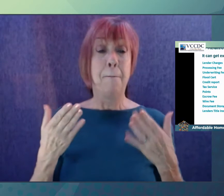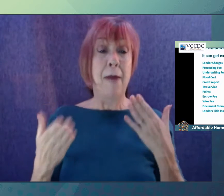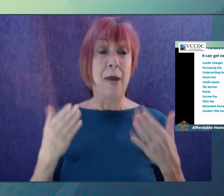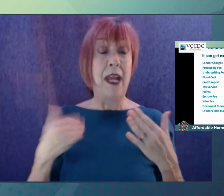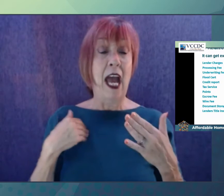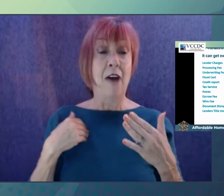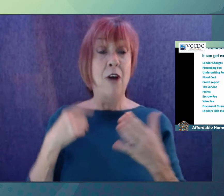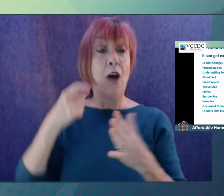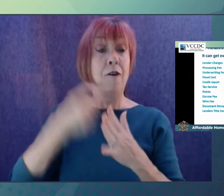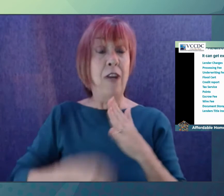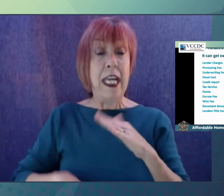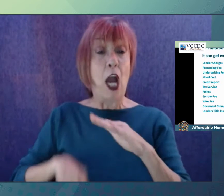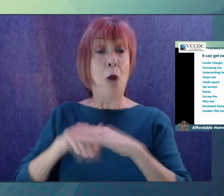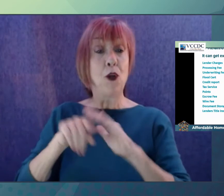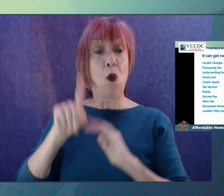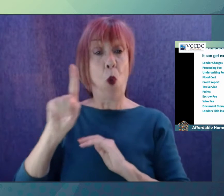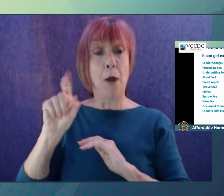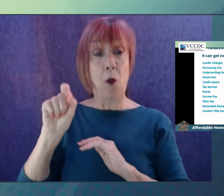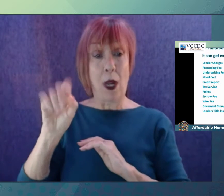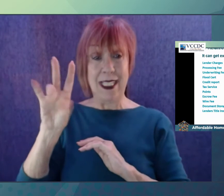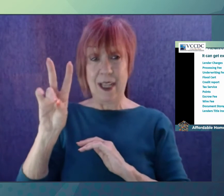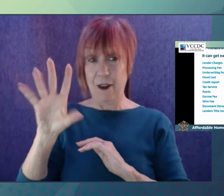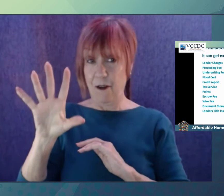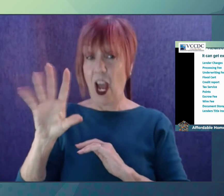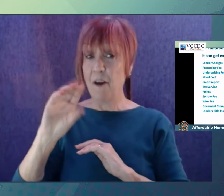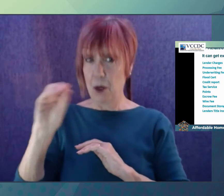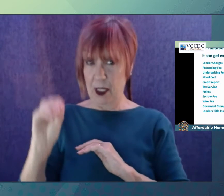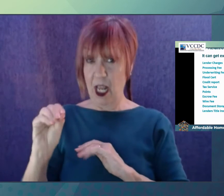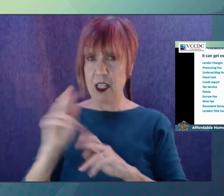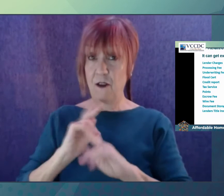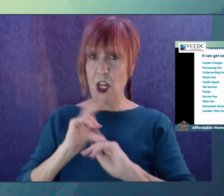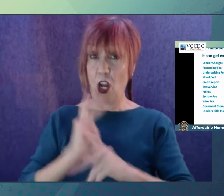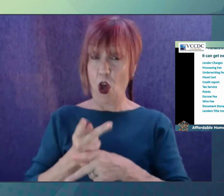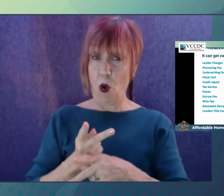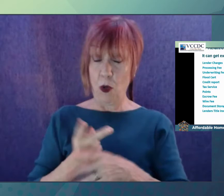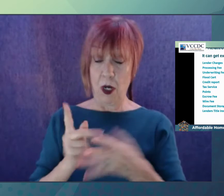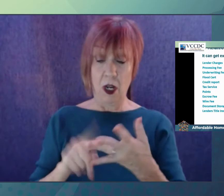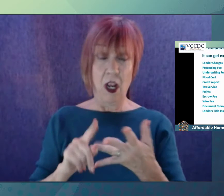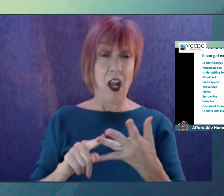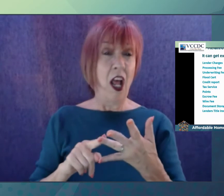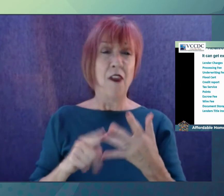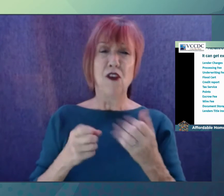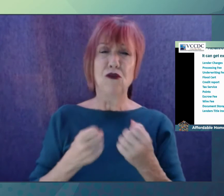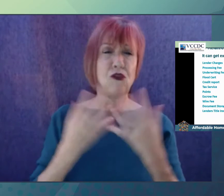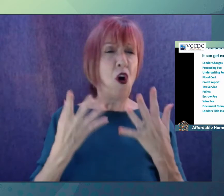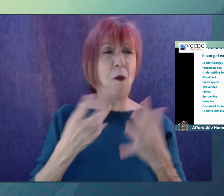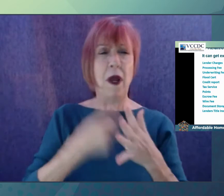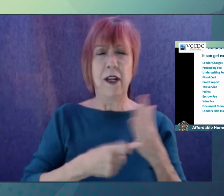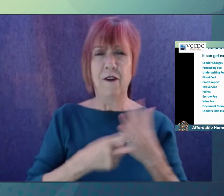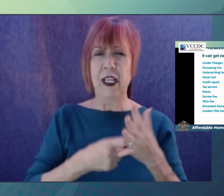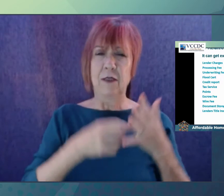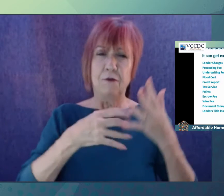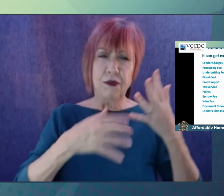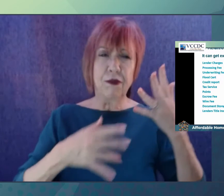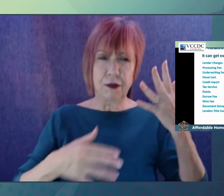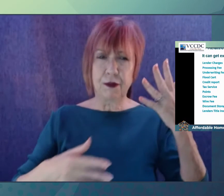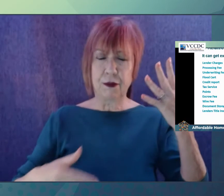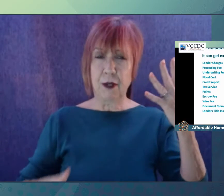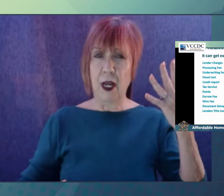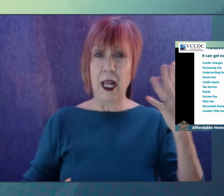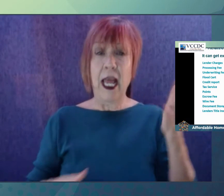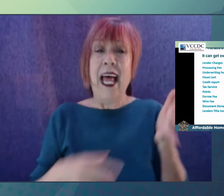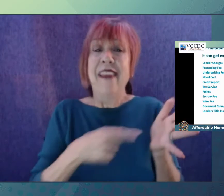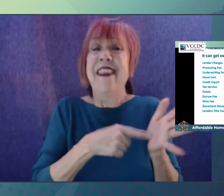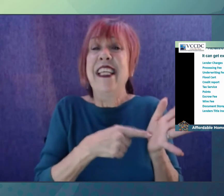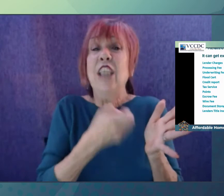1.75% of the loan amount. We also have impounds for property taxes, impounds for insurance, and the list goes on and on. Here are just some